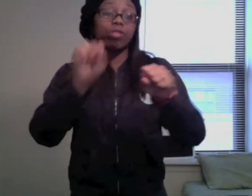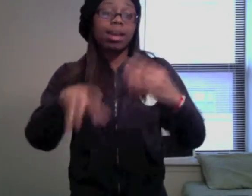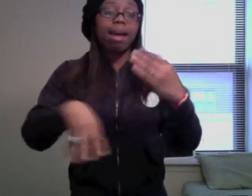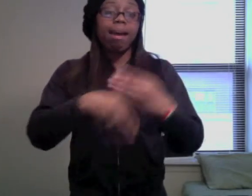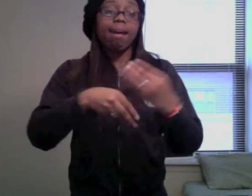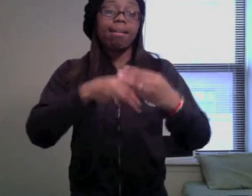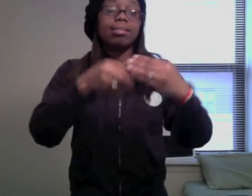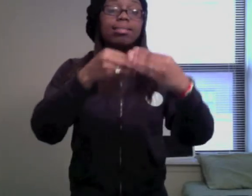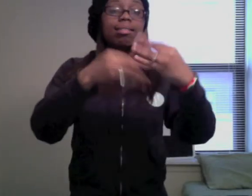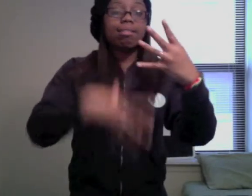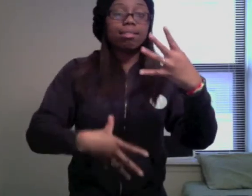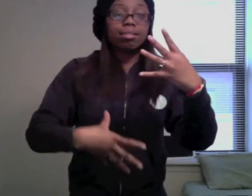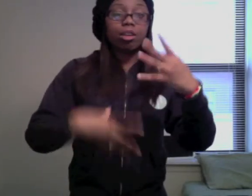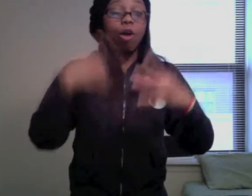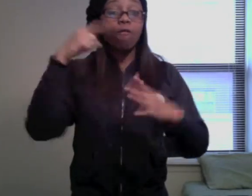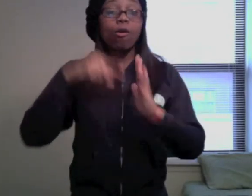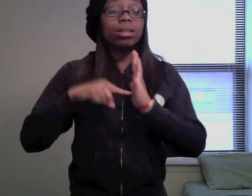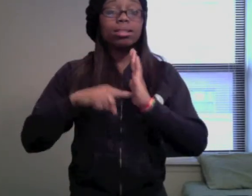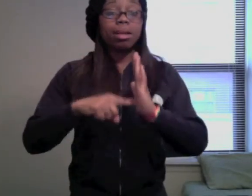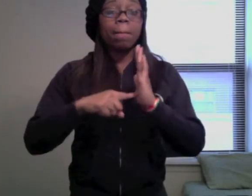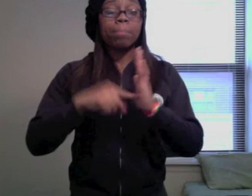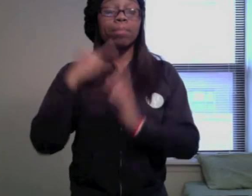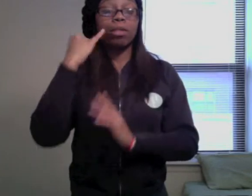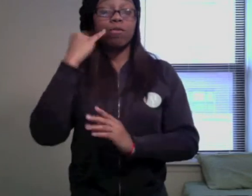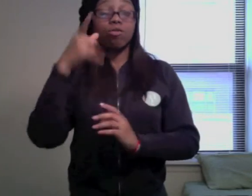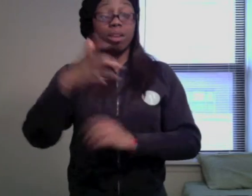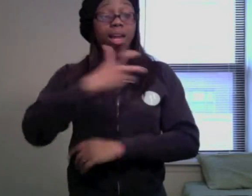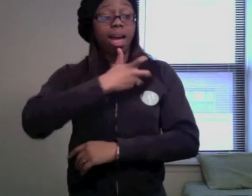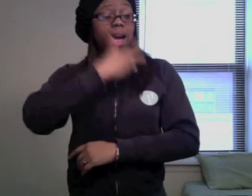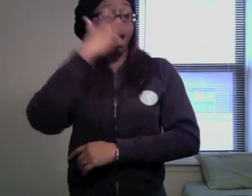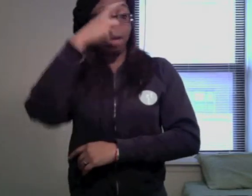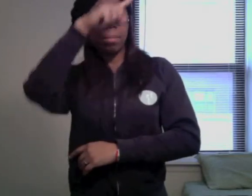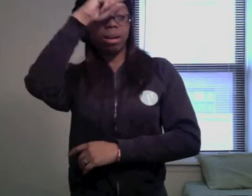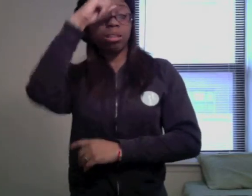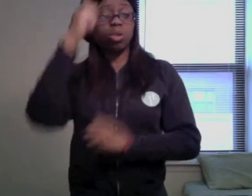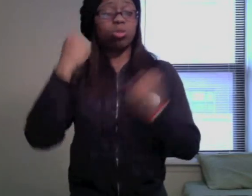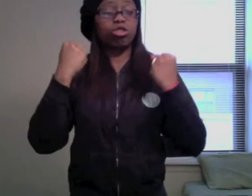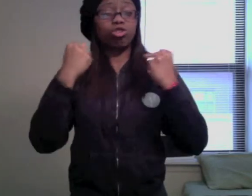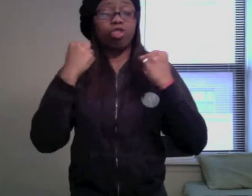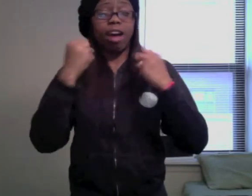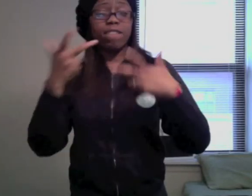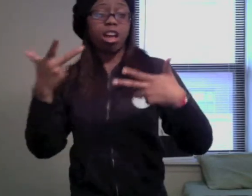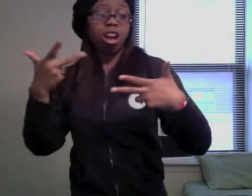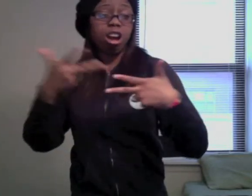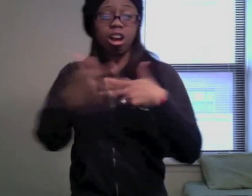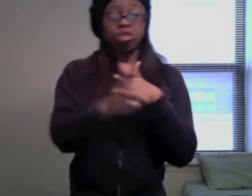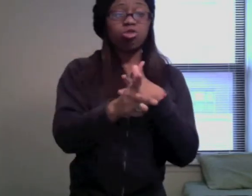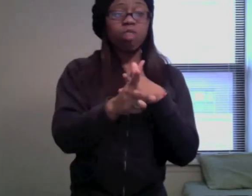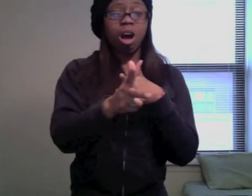For example, if you get angry because someone cut you off when you're driving, the first thing that